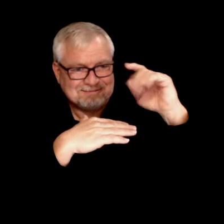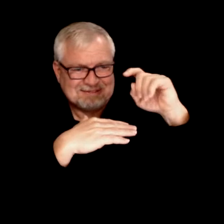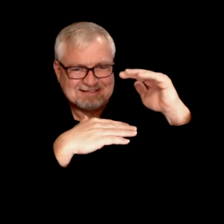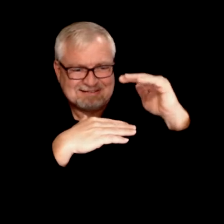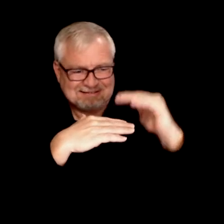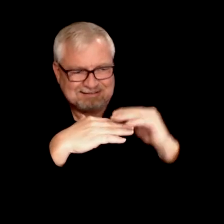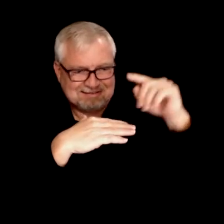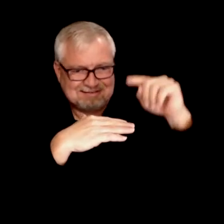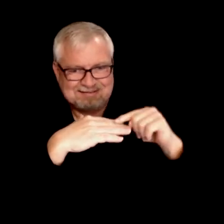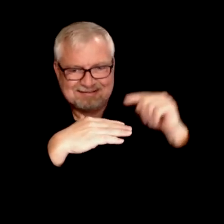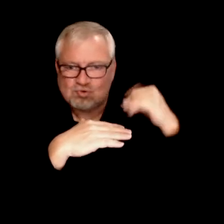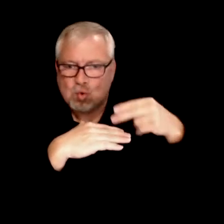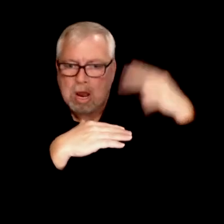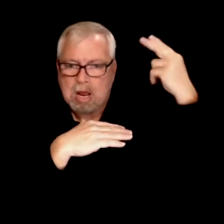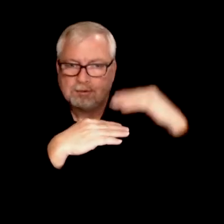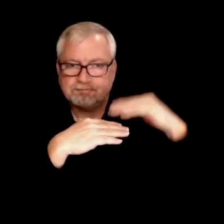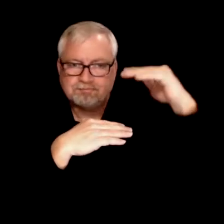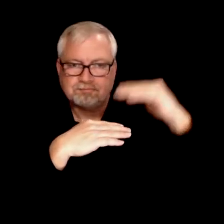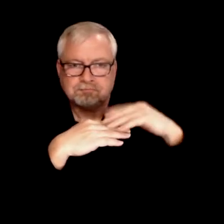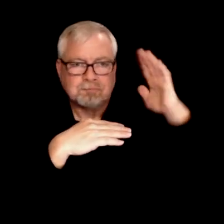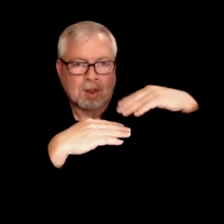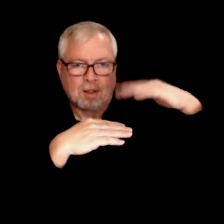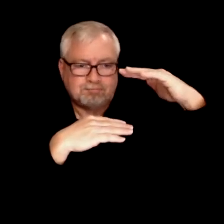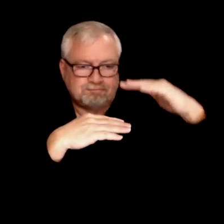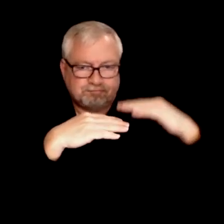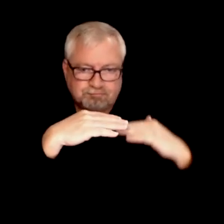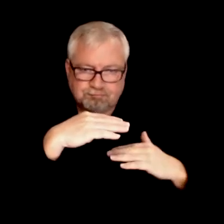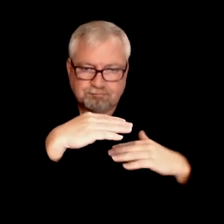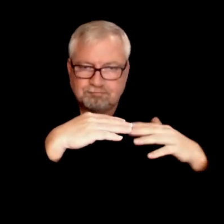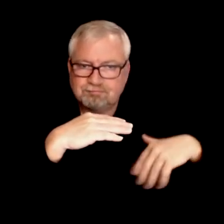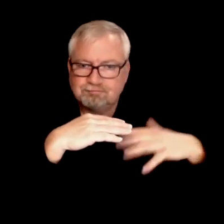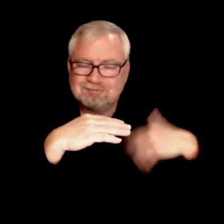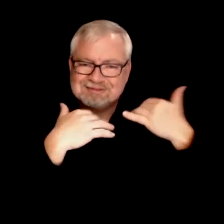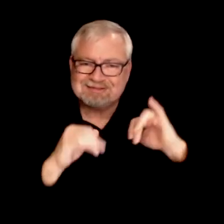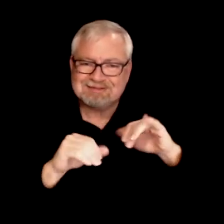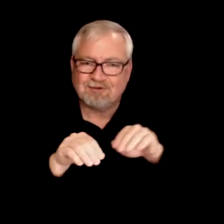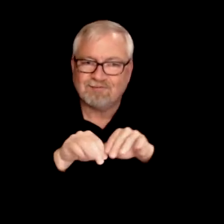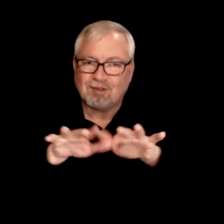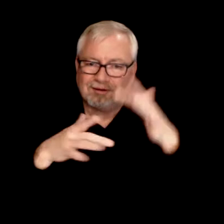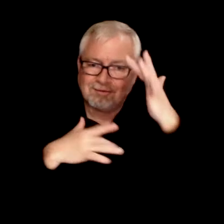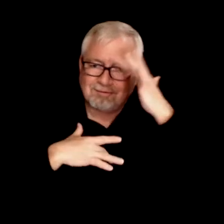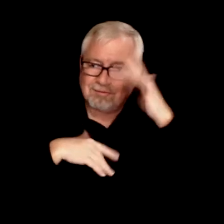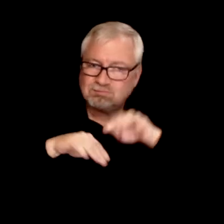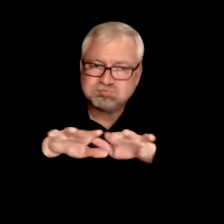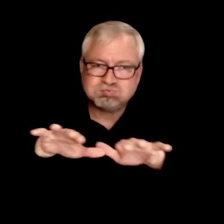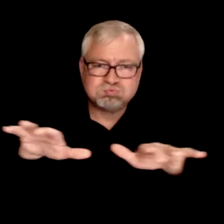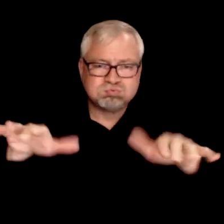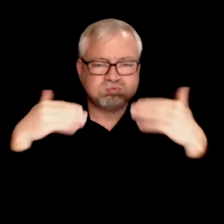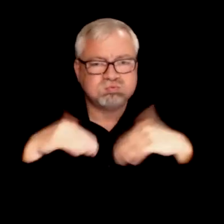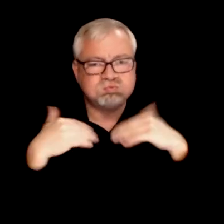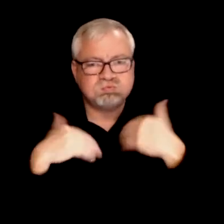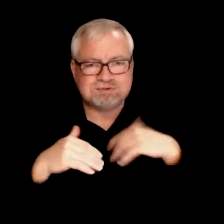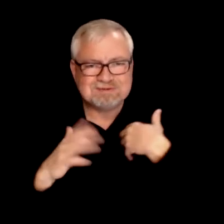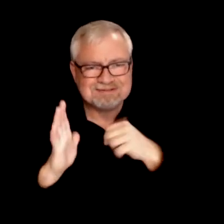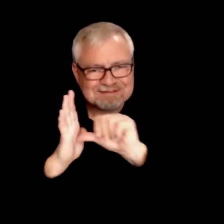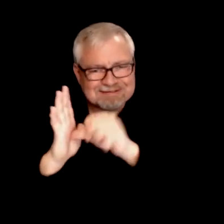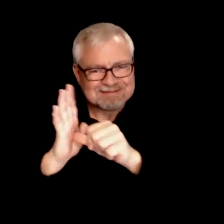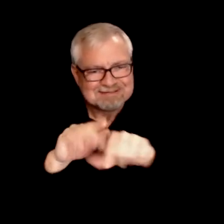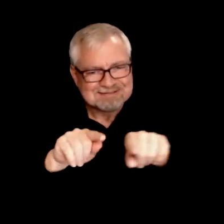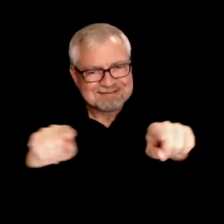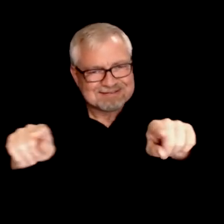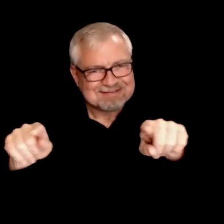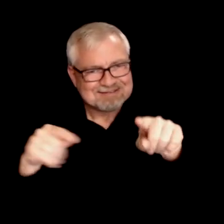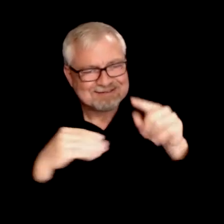still circulating in the community, which is why we keep on emphasizing that we think this is still a situation in which people just need to